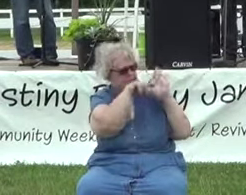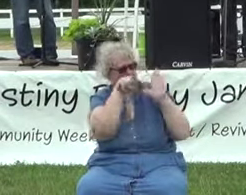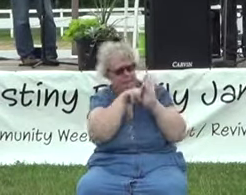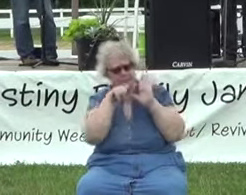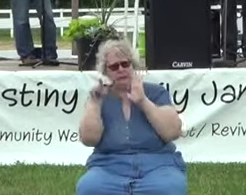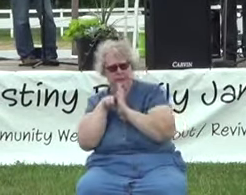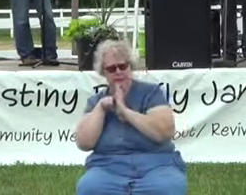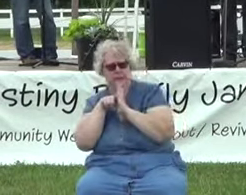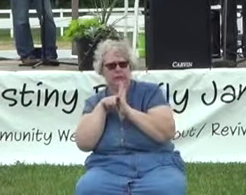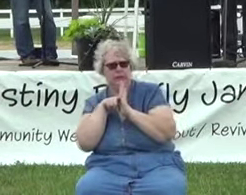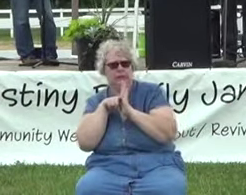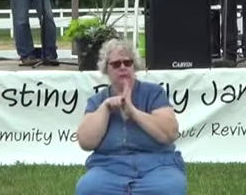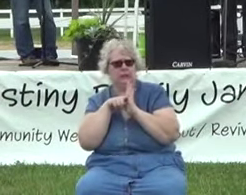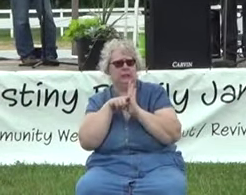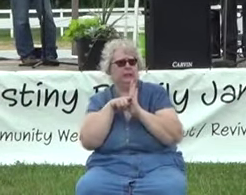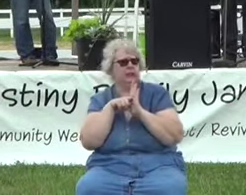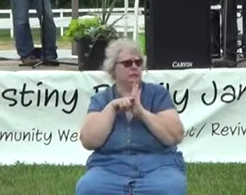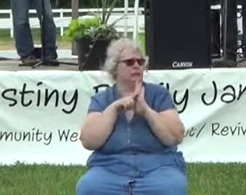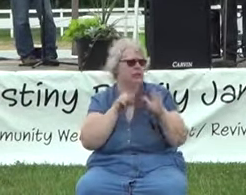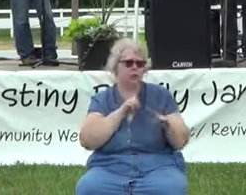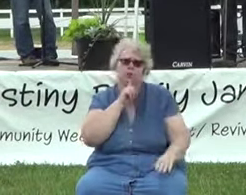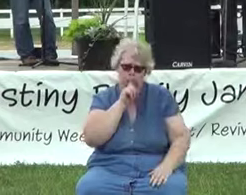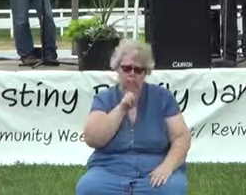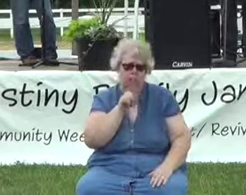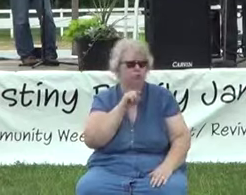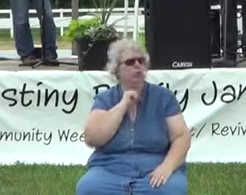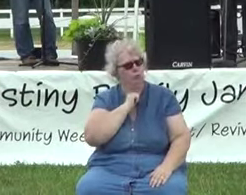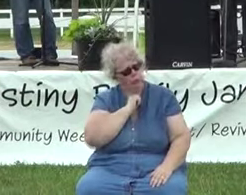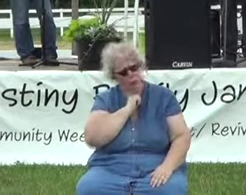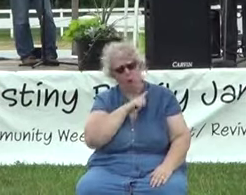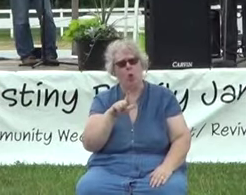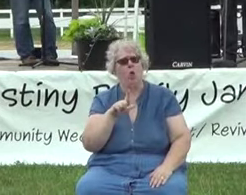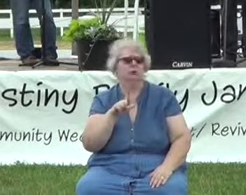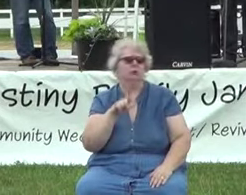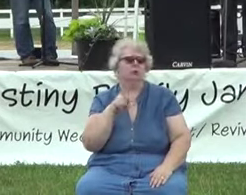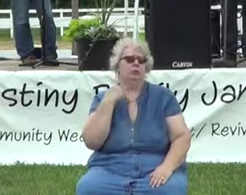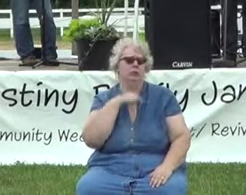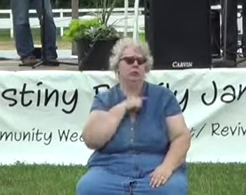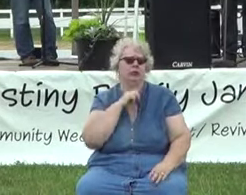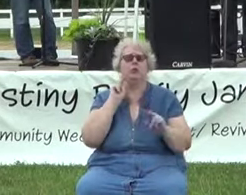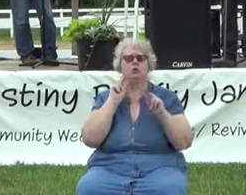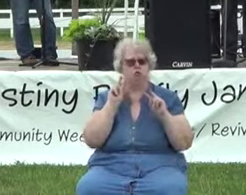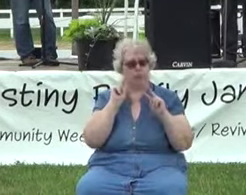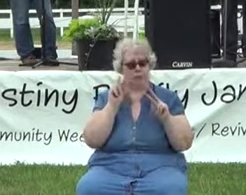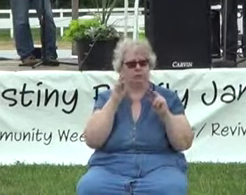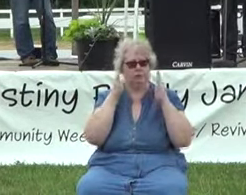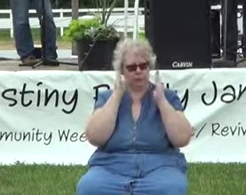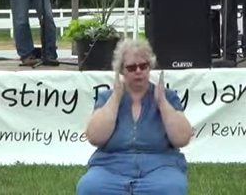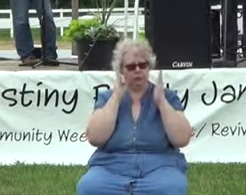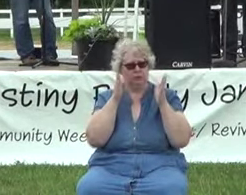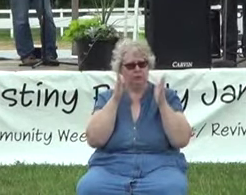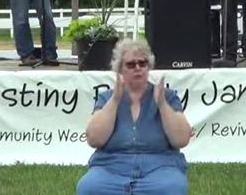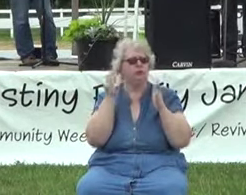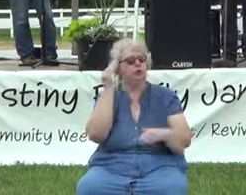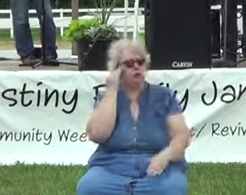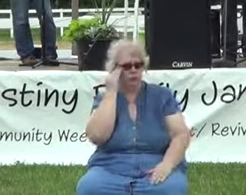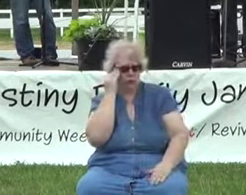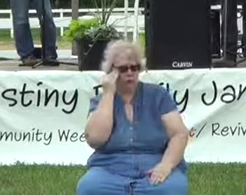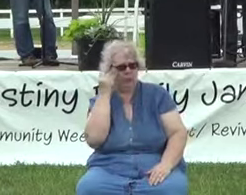real reality to all this. And we can watch and listen. Scripture says you'll know them by their